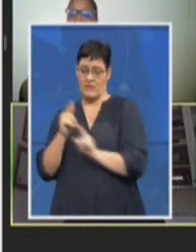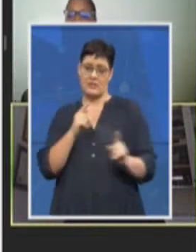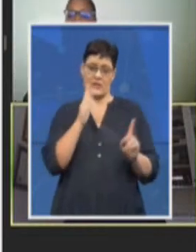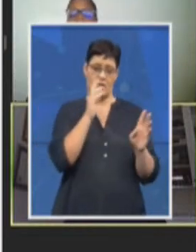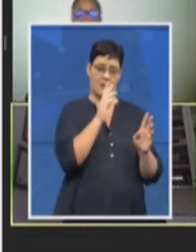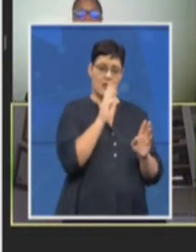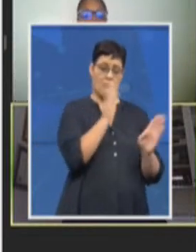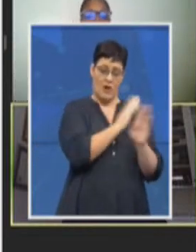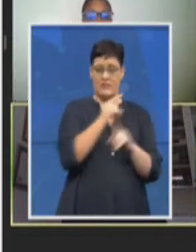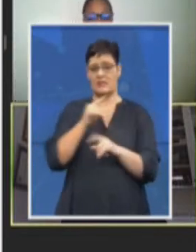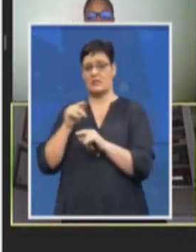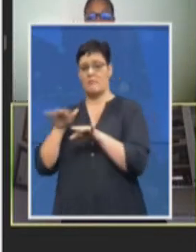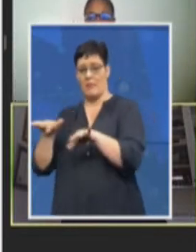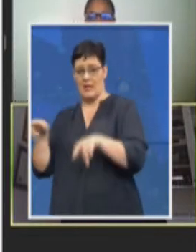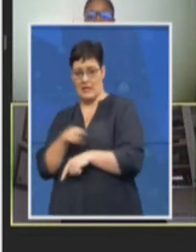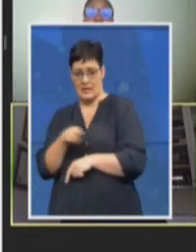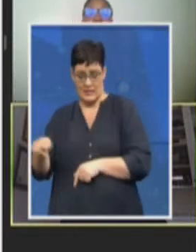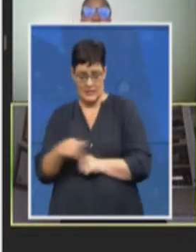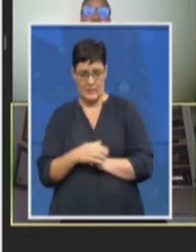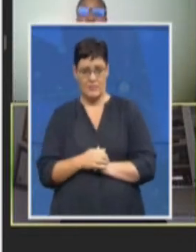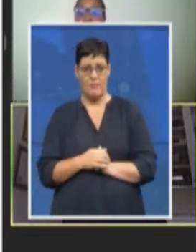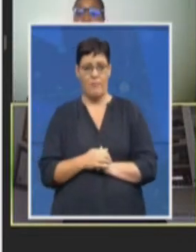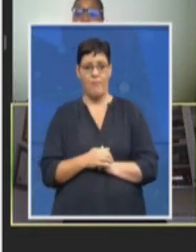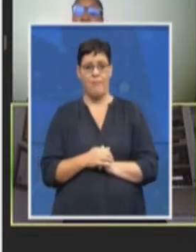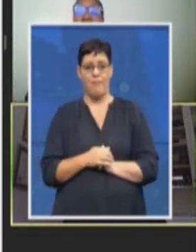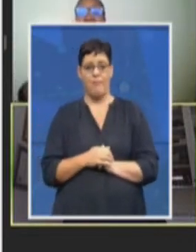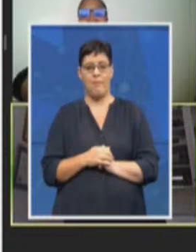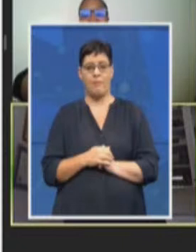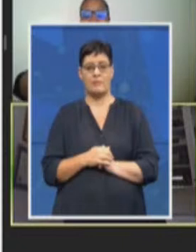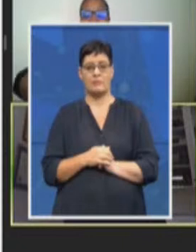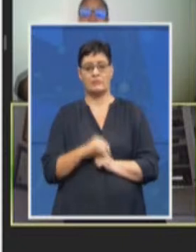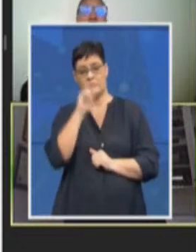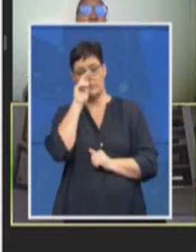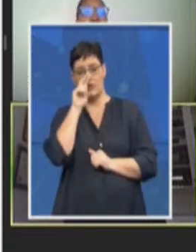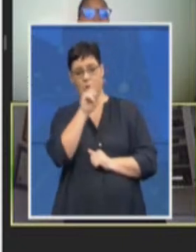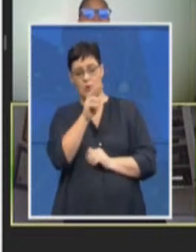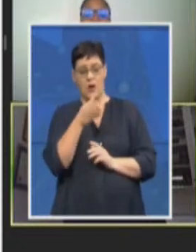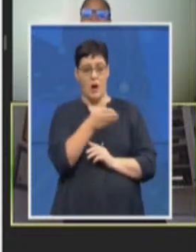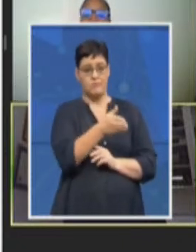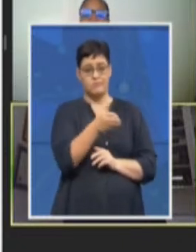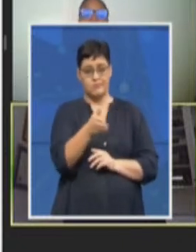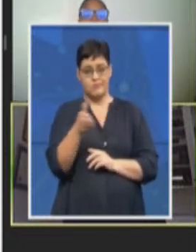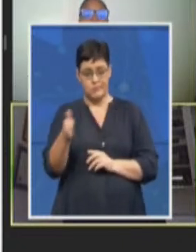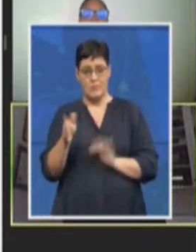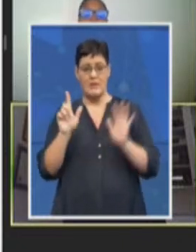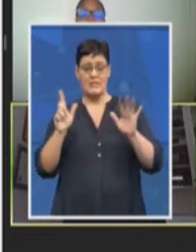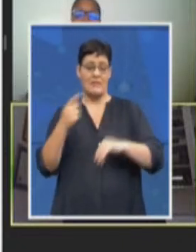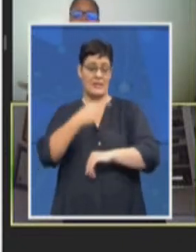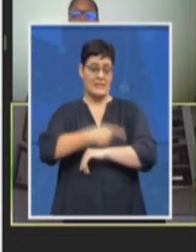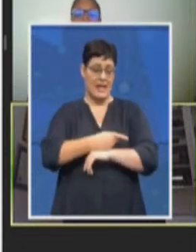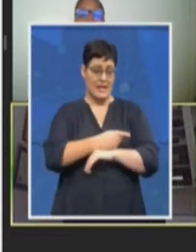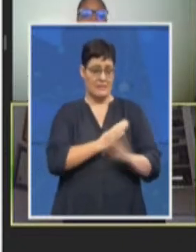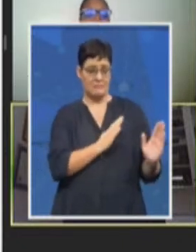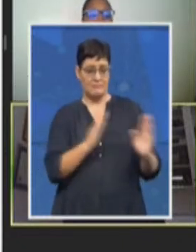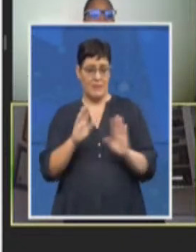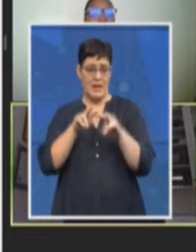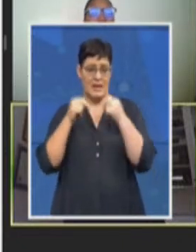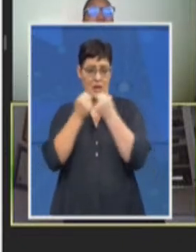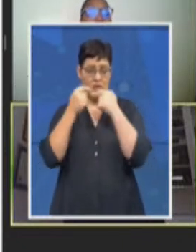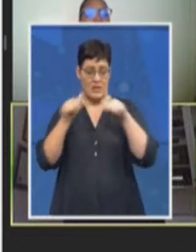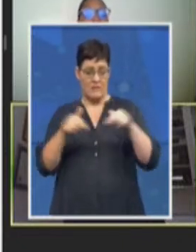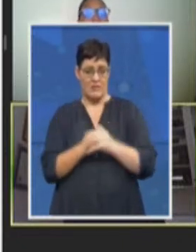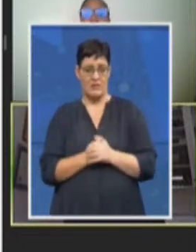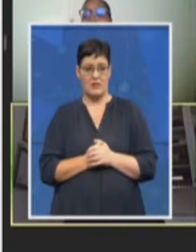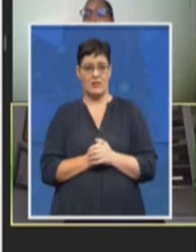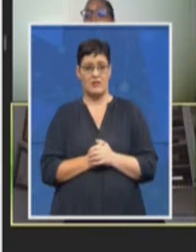daily. When we look at admissions, the 7-day moving average nationally, after the peak of the third wave, we saw a decrease to